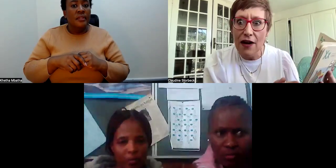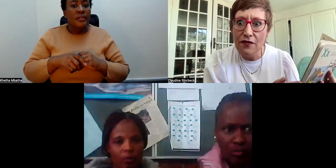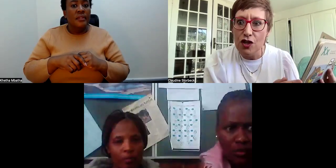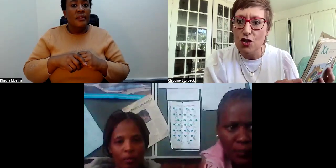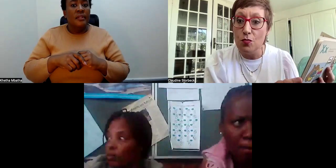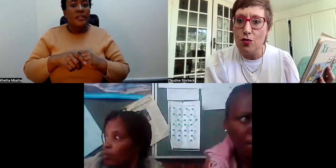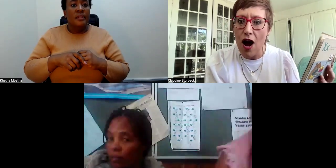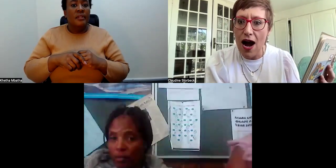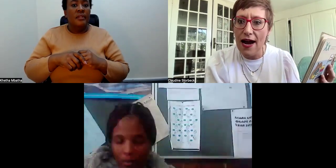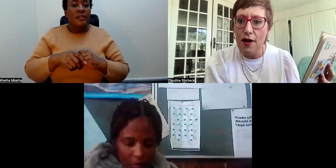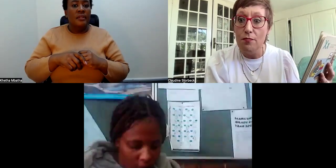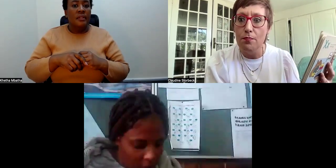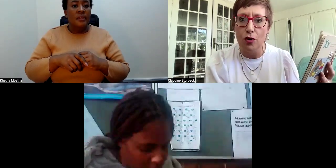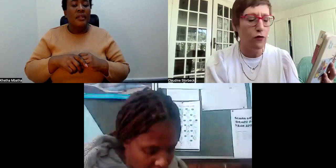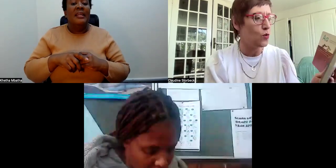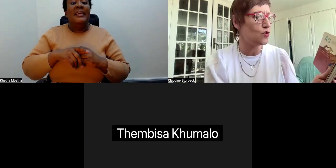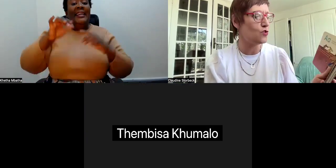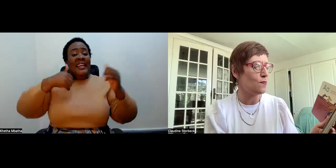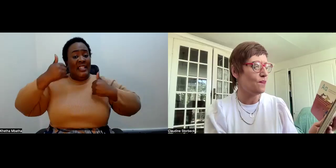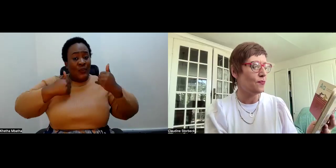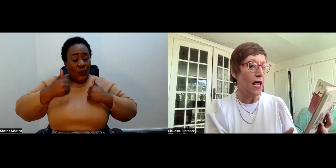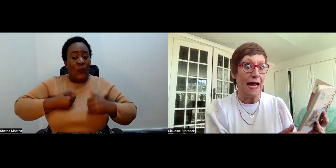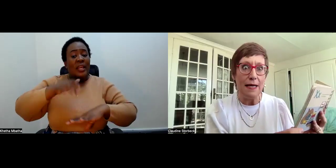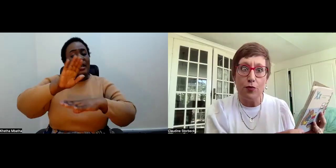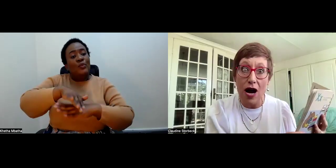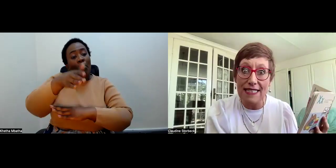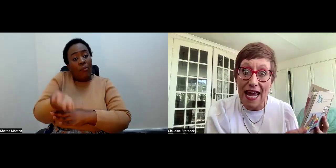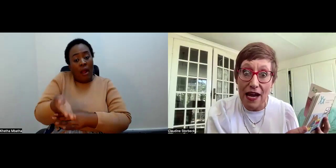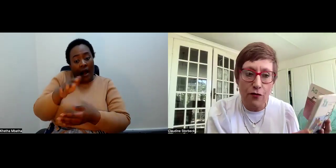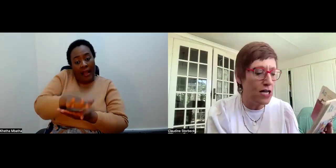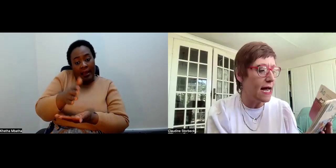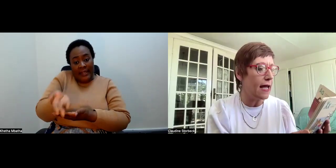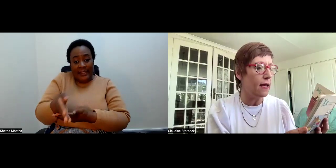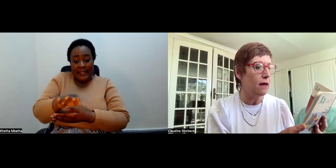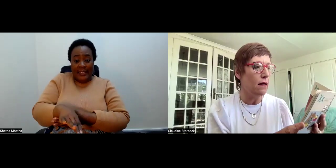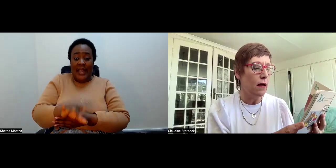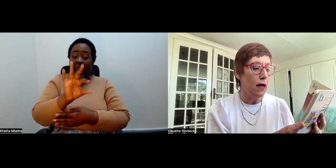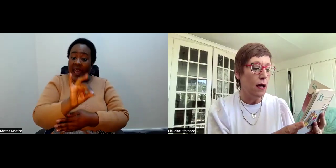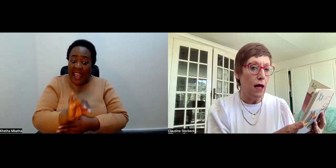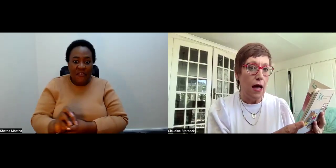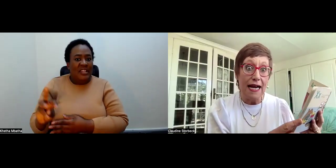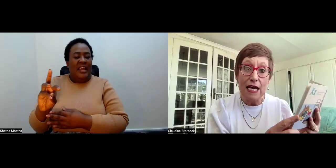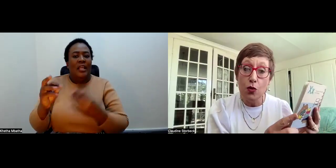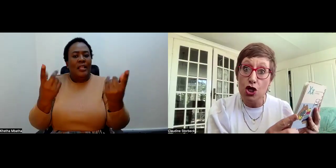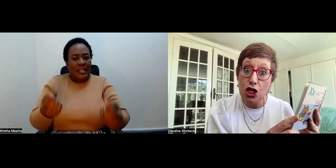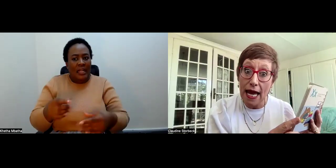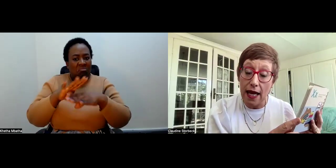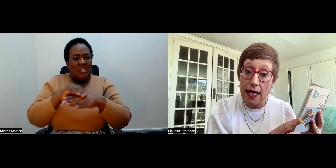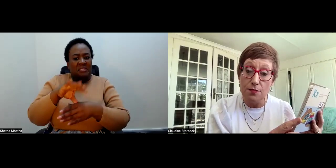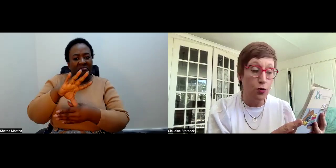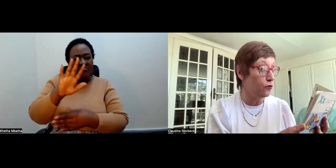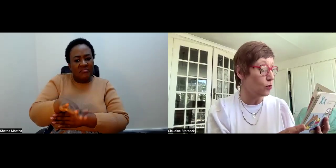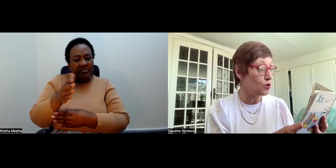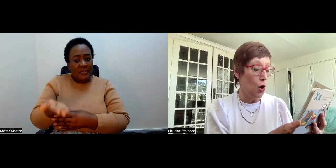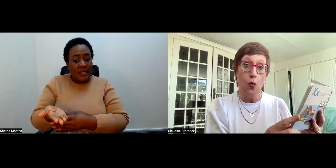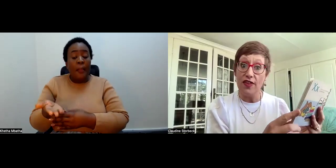He loved to braai boerewors, and he braaid every day. And he would share